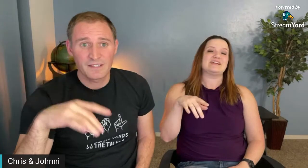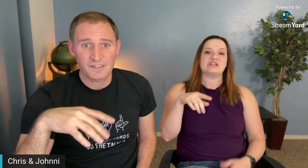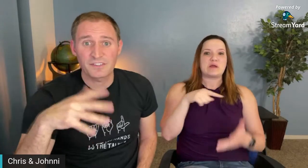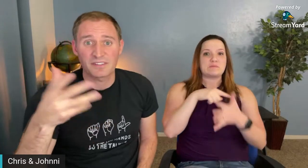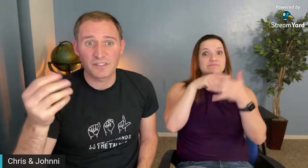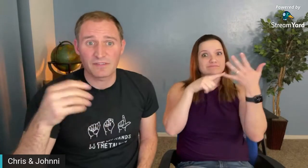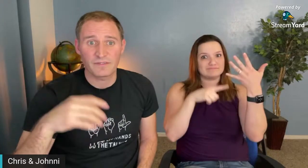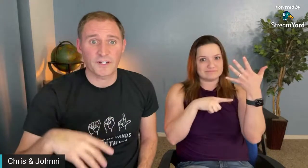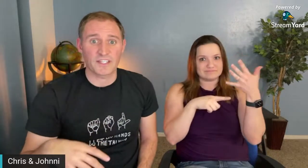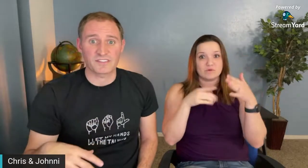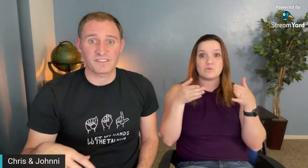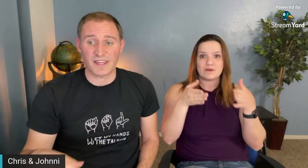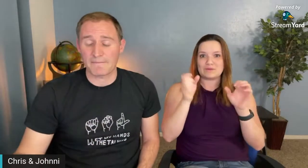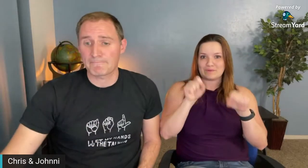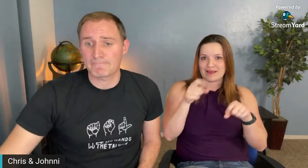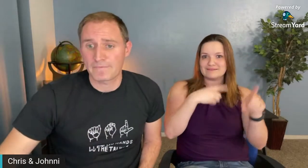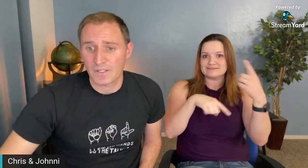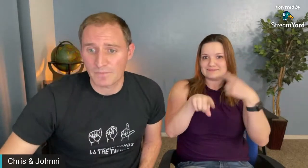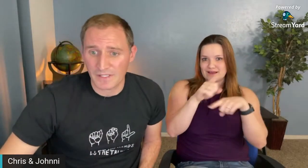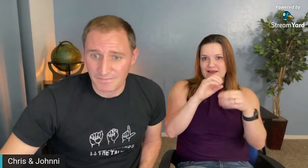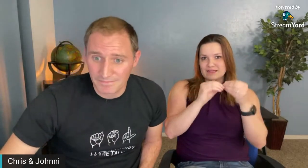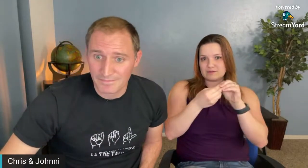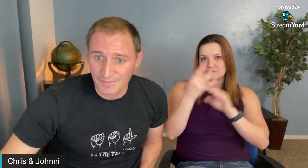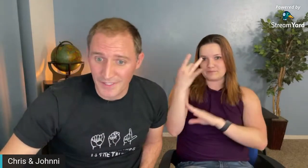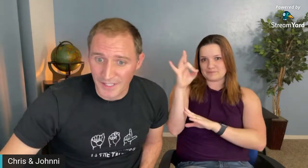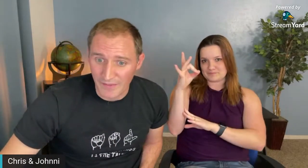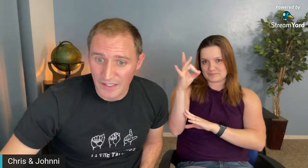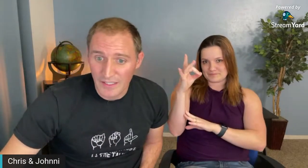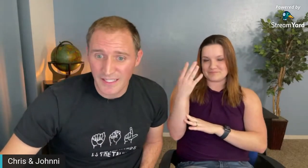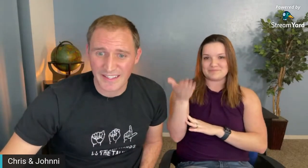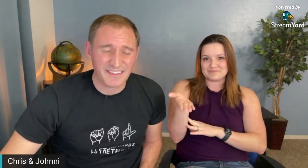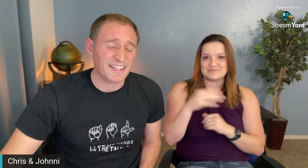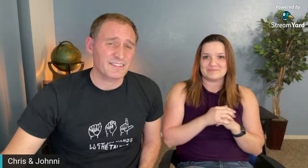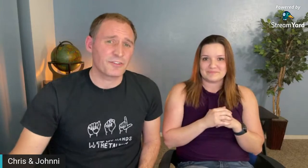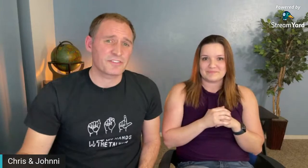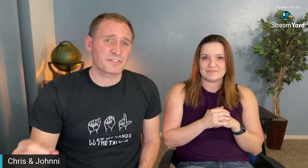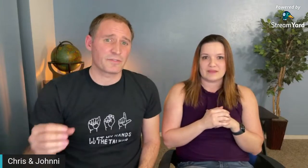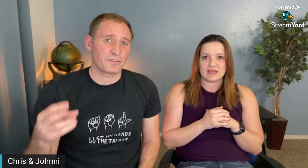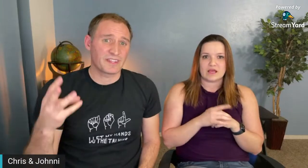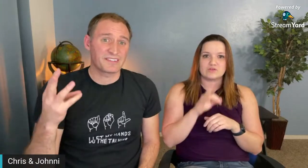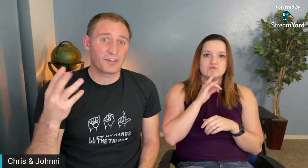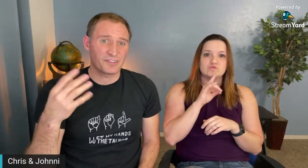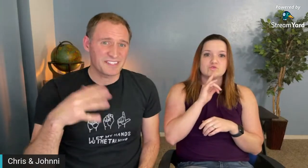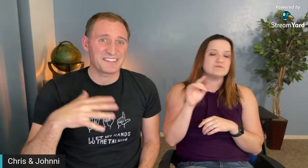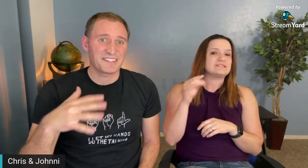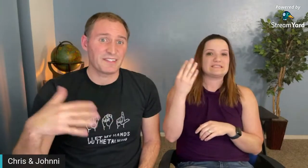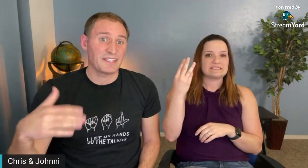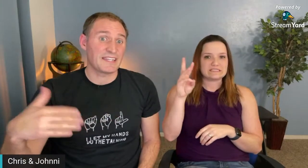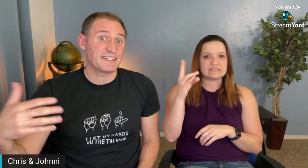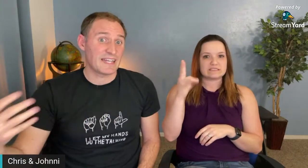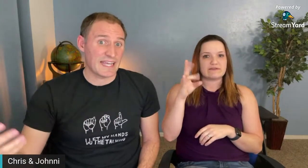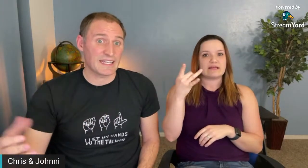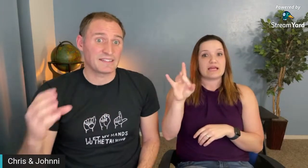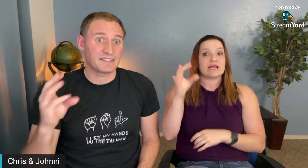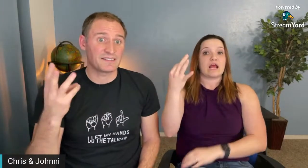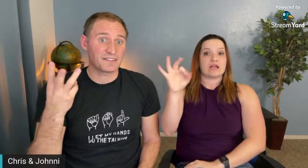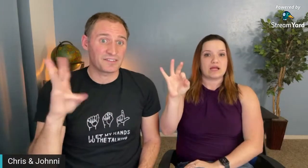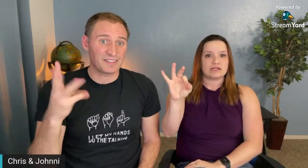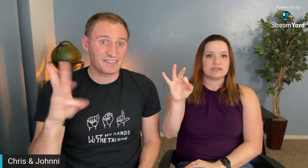So there's a few different variations to that. But there you have it. And that holds true for the 16, 17, 18, and 19. So